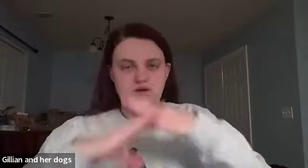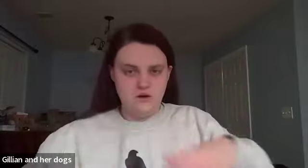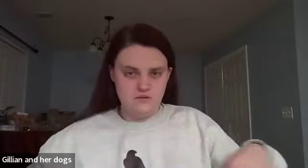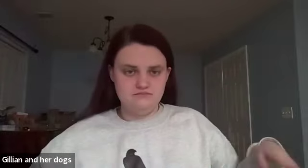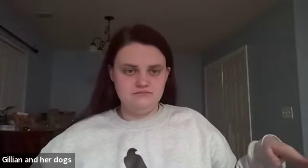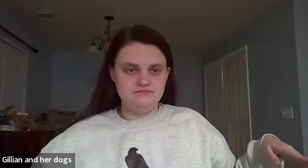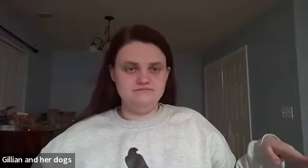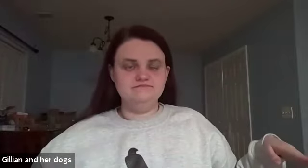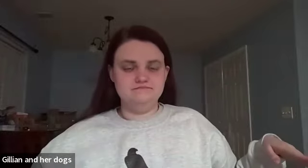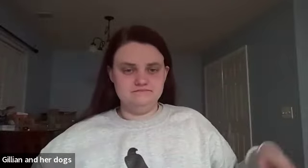calm.